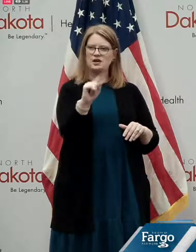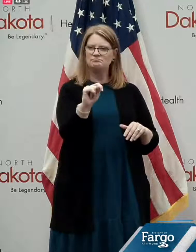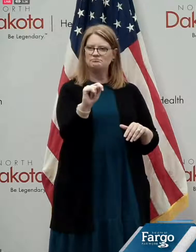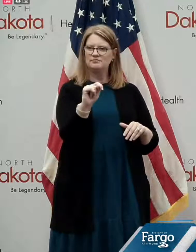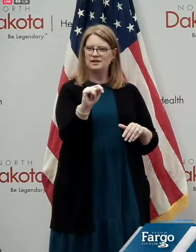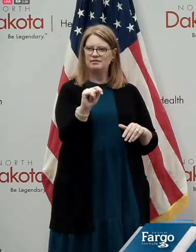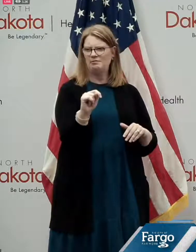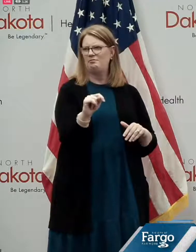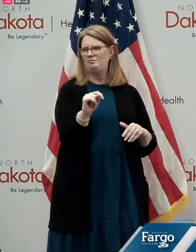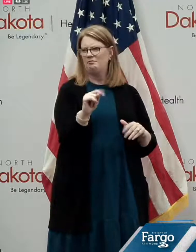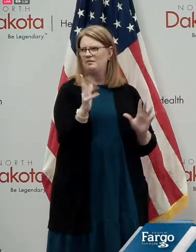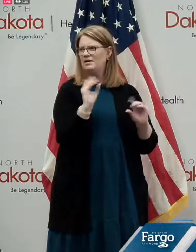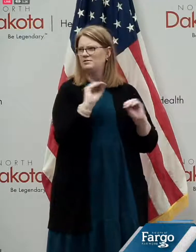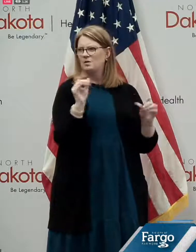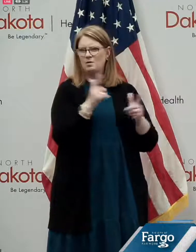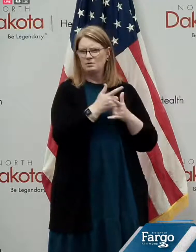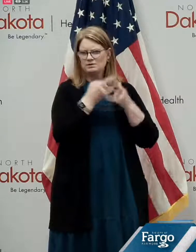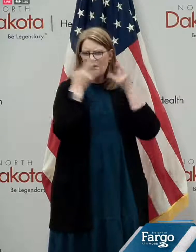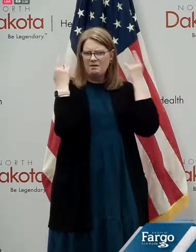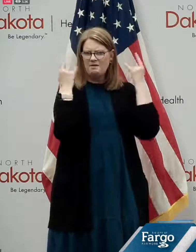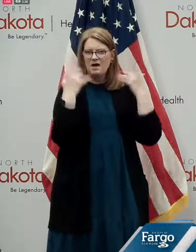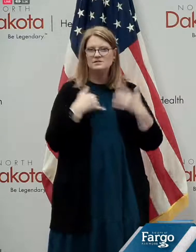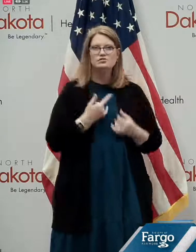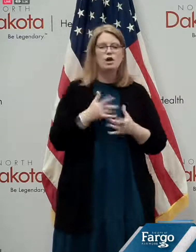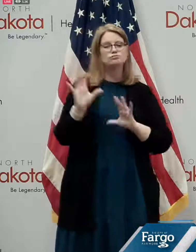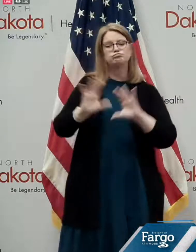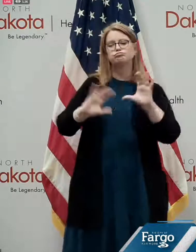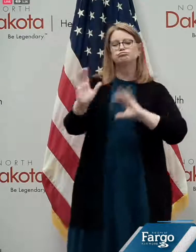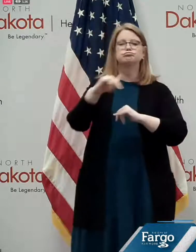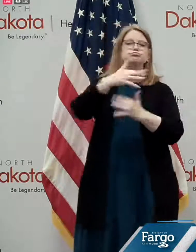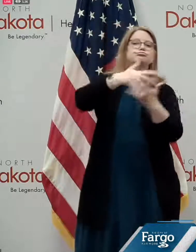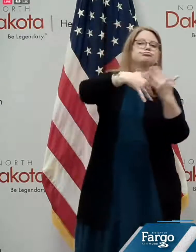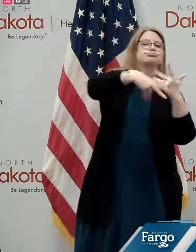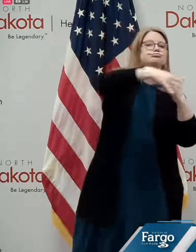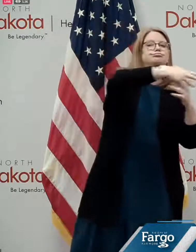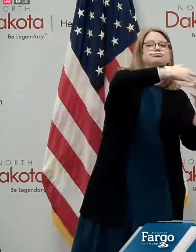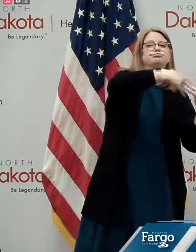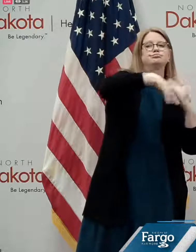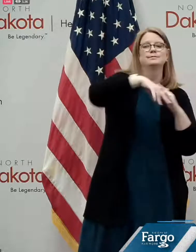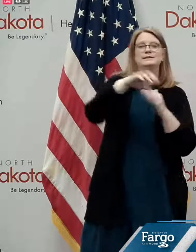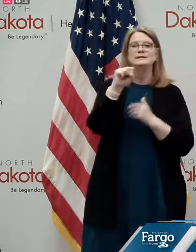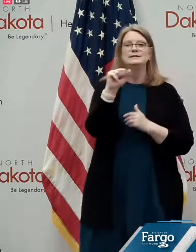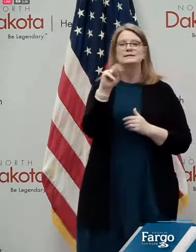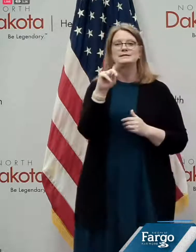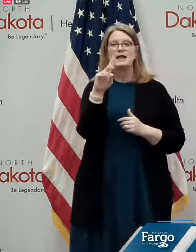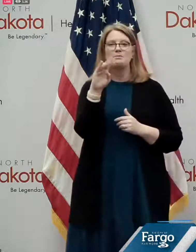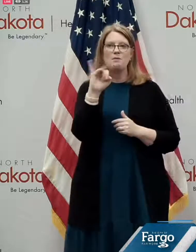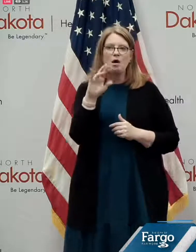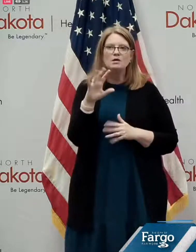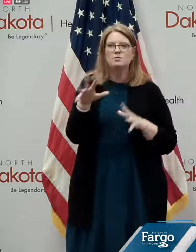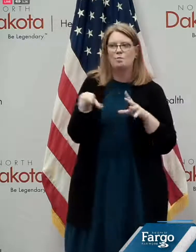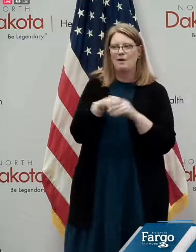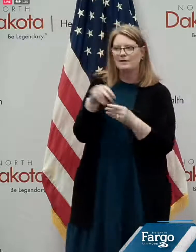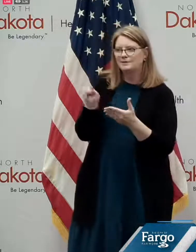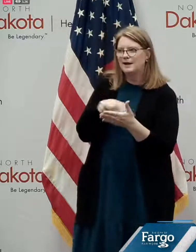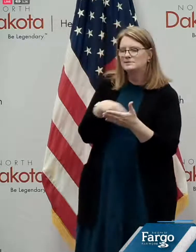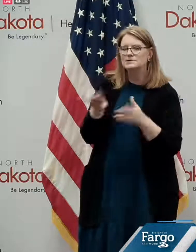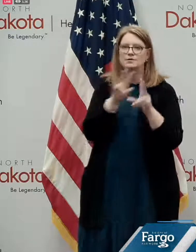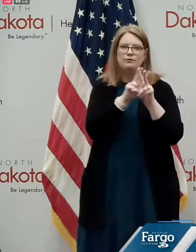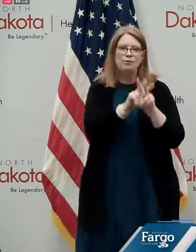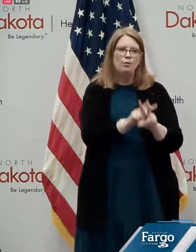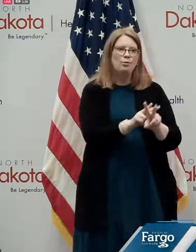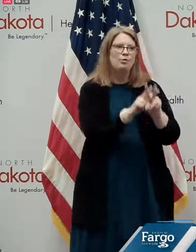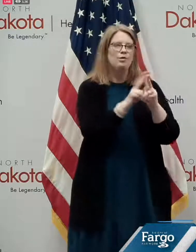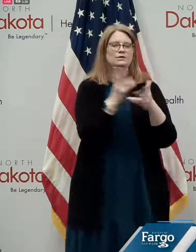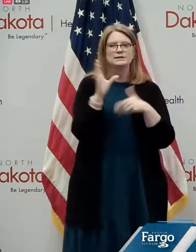not, nobody was wearing masks. I mean, that's a place where this could happen. Sandbars, wedding dances, funerals, could